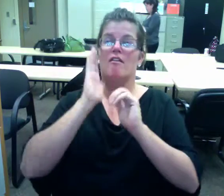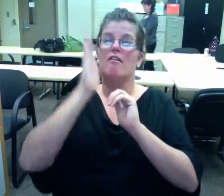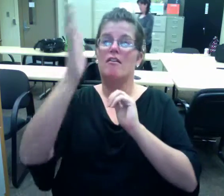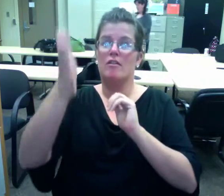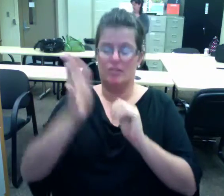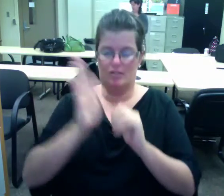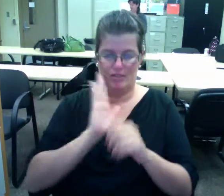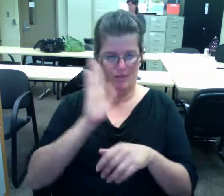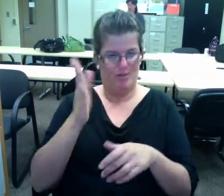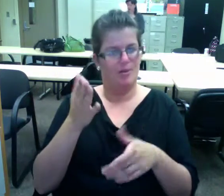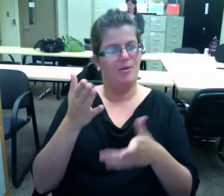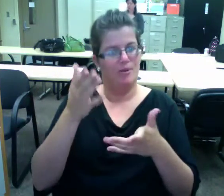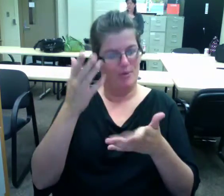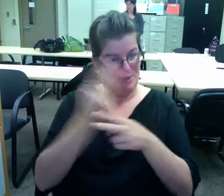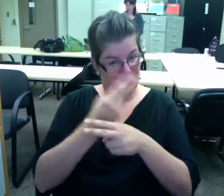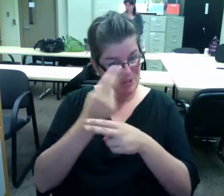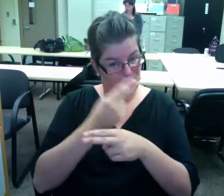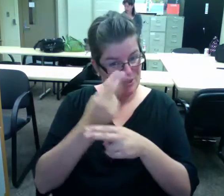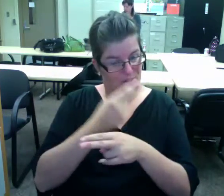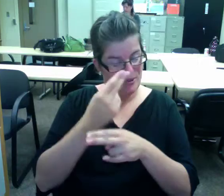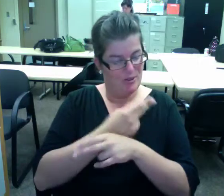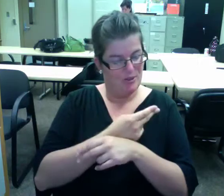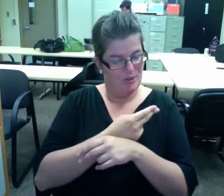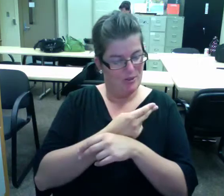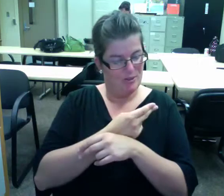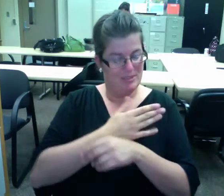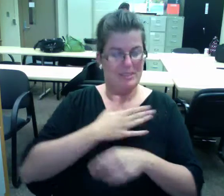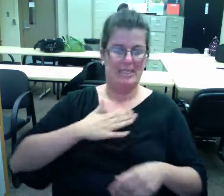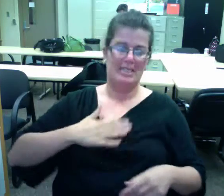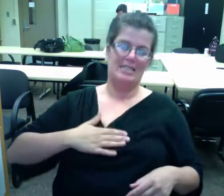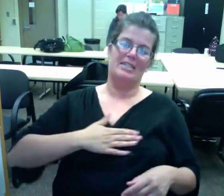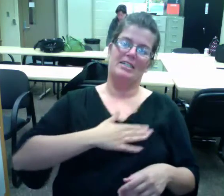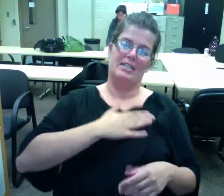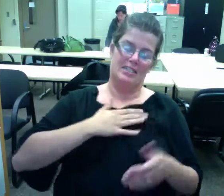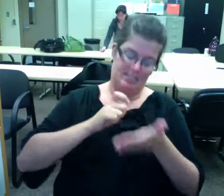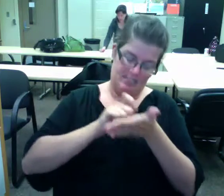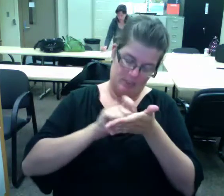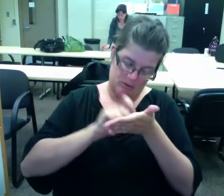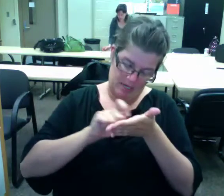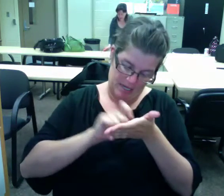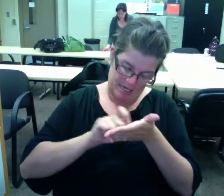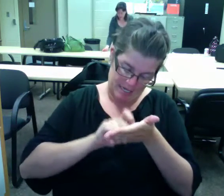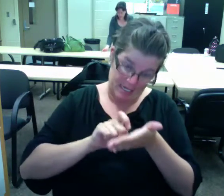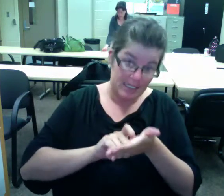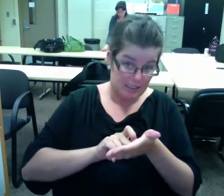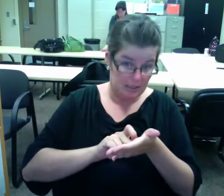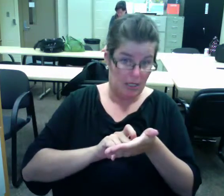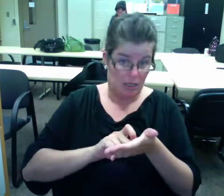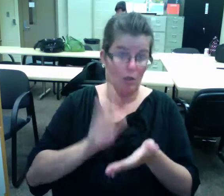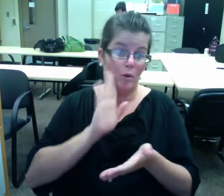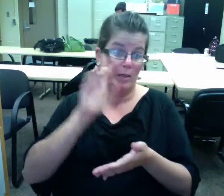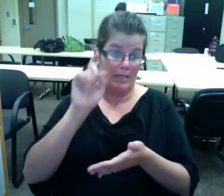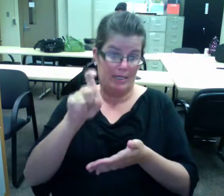Okay, now please write this down because we'll need this information at the